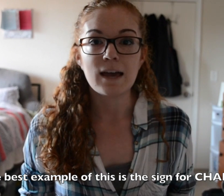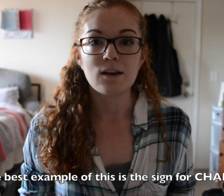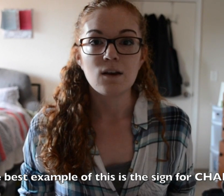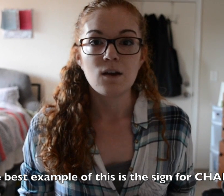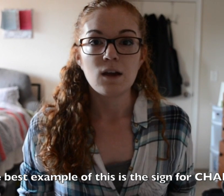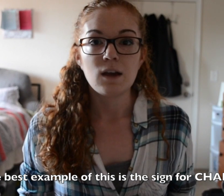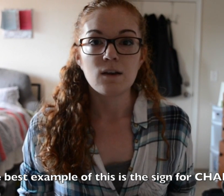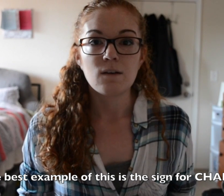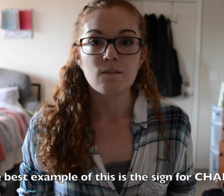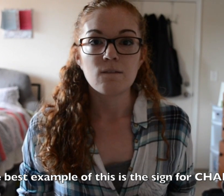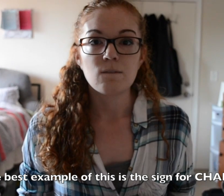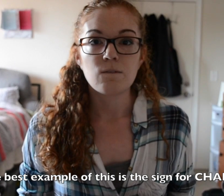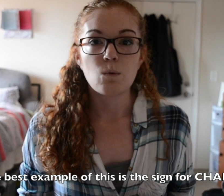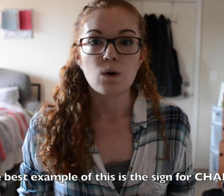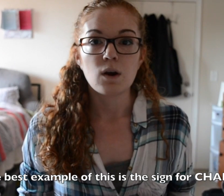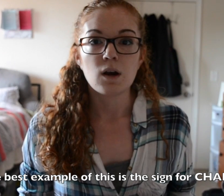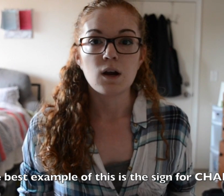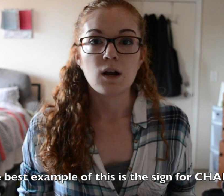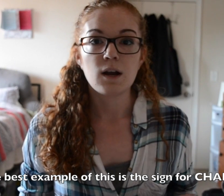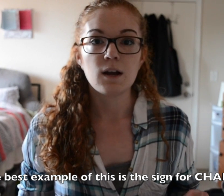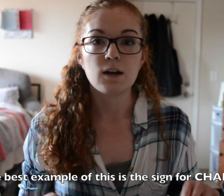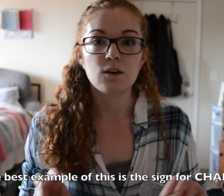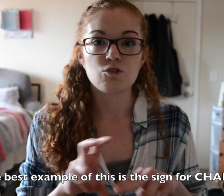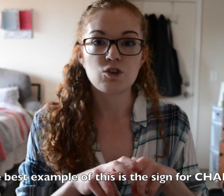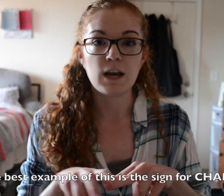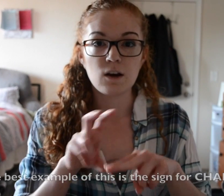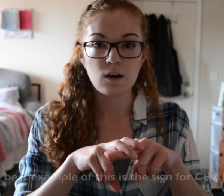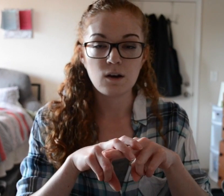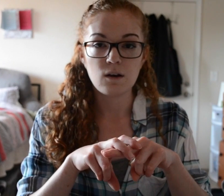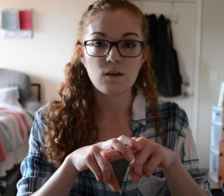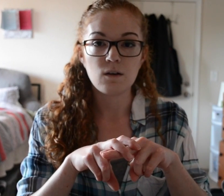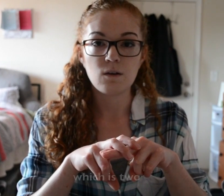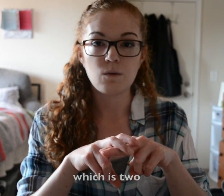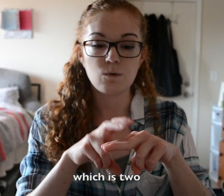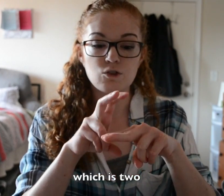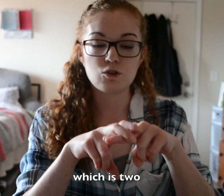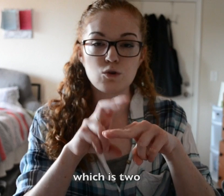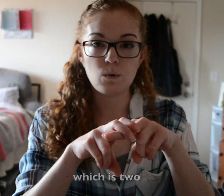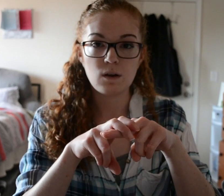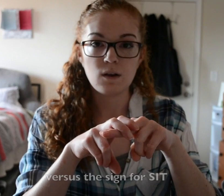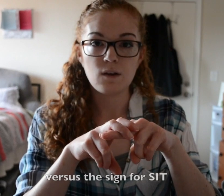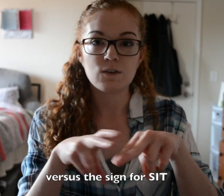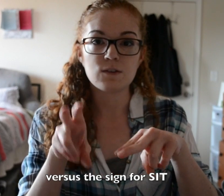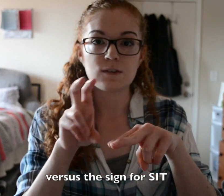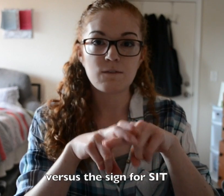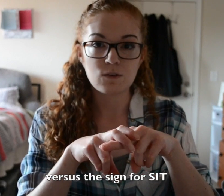sign for chair, which is tu, versus the sign for